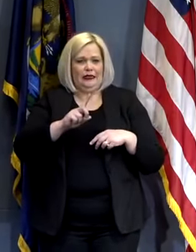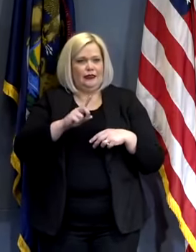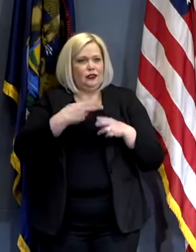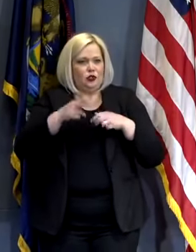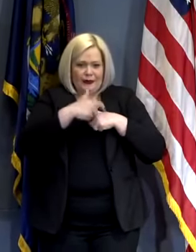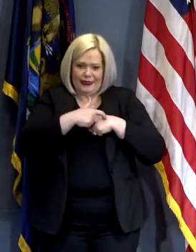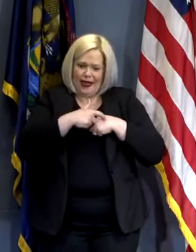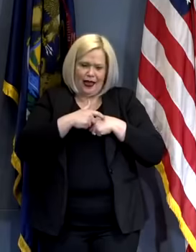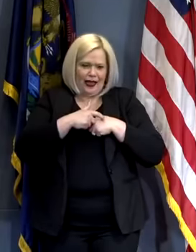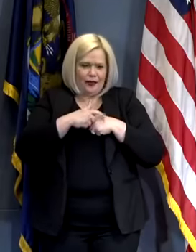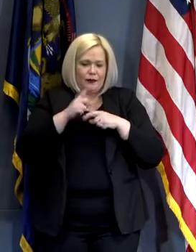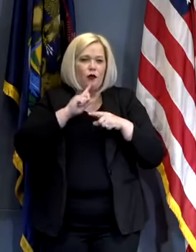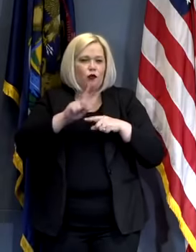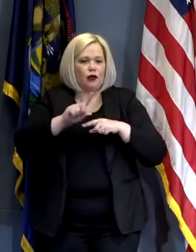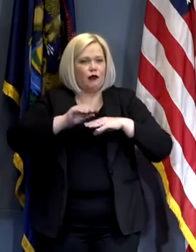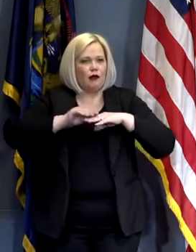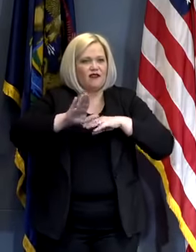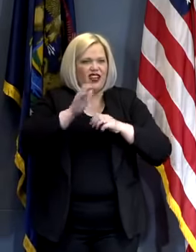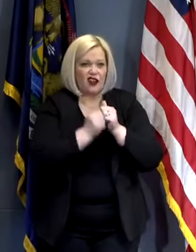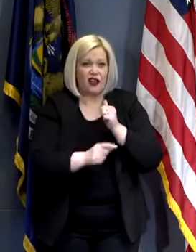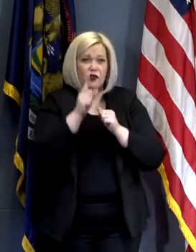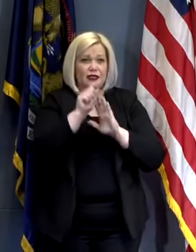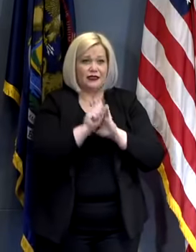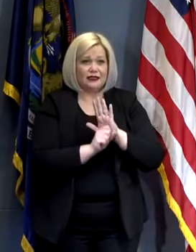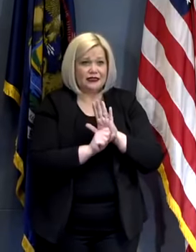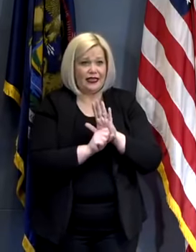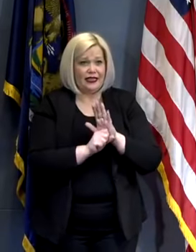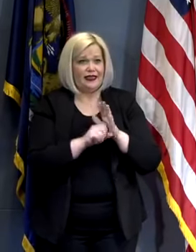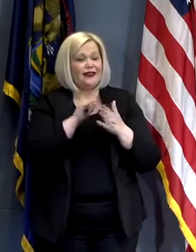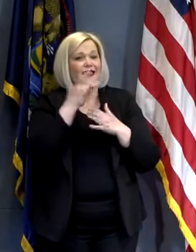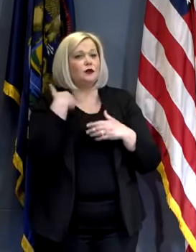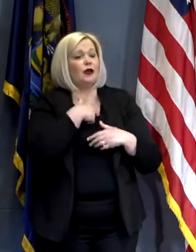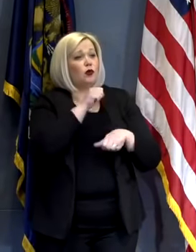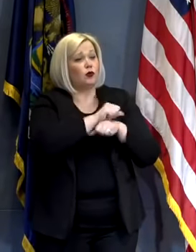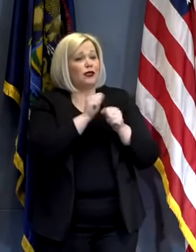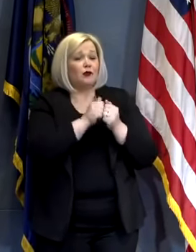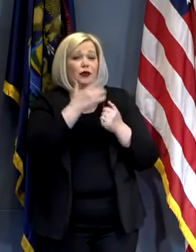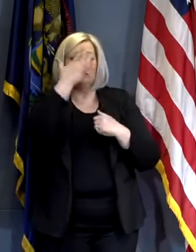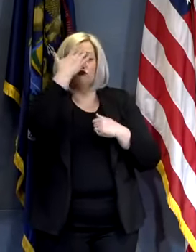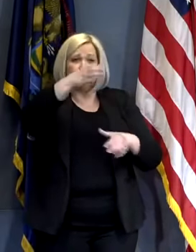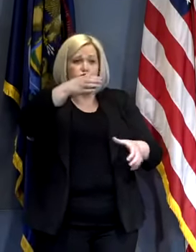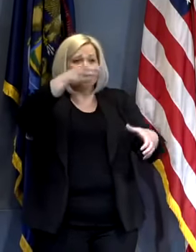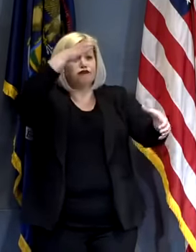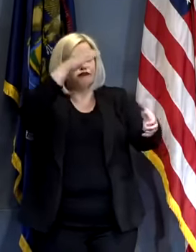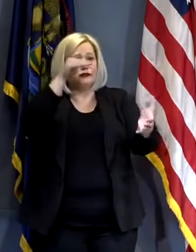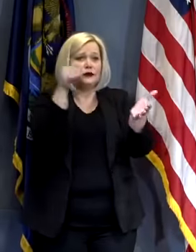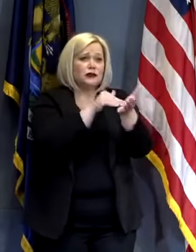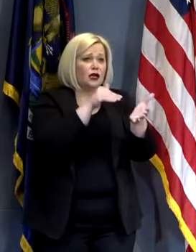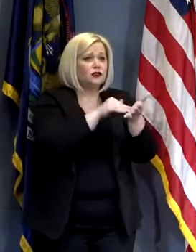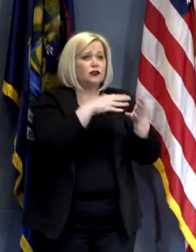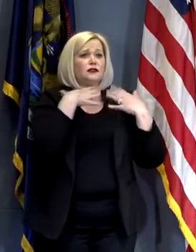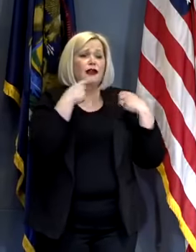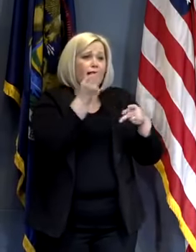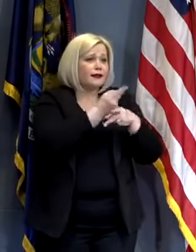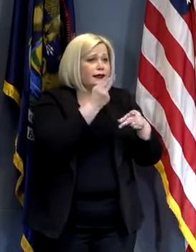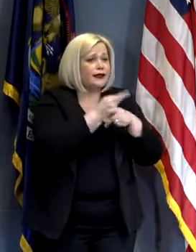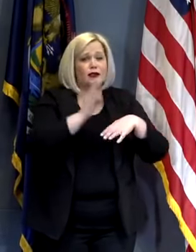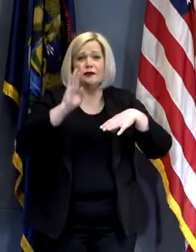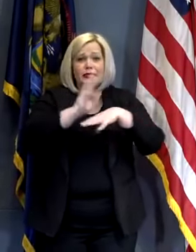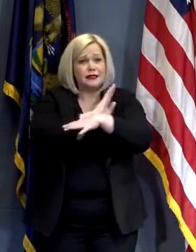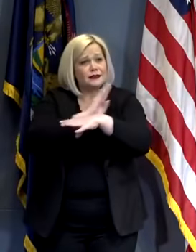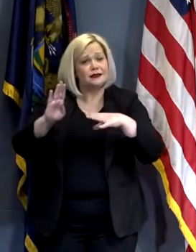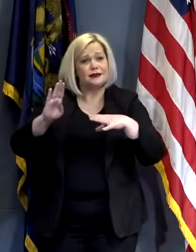on every one of us in the state. And so we're working with some of the best minds in healthcare, the best minds in business. We're working with some of